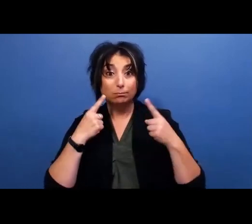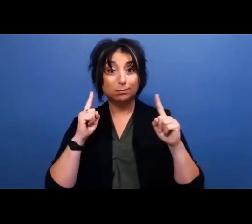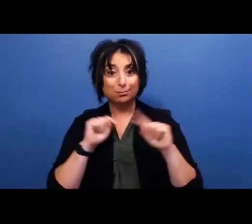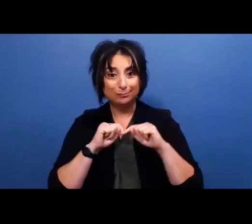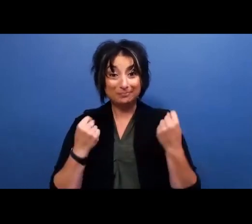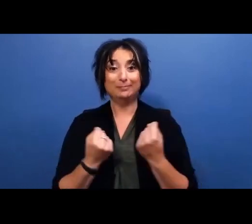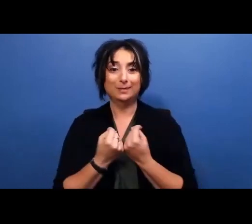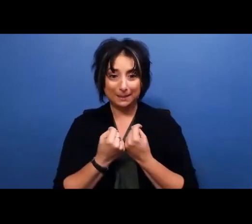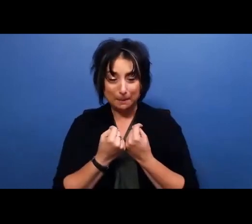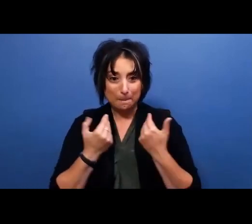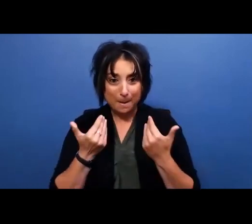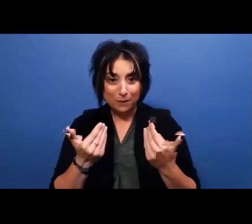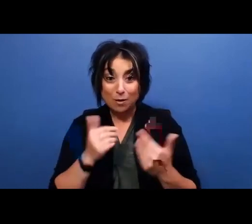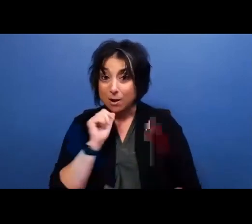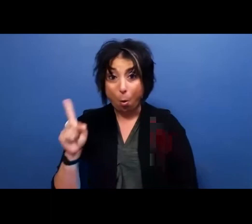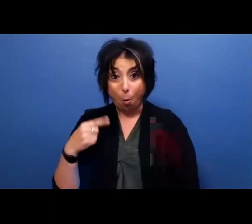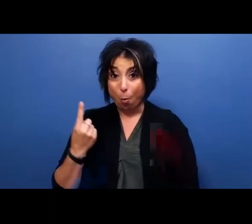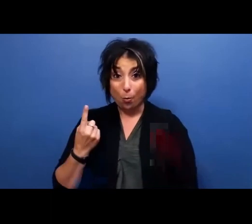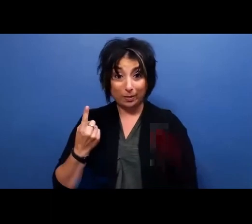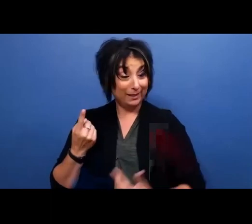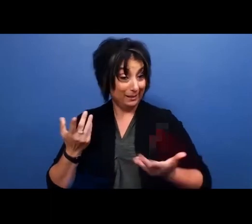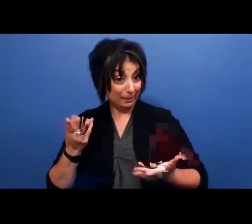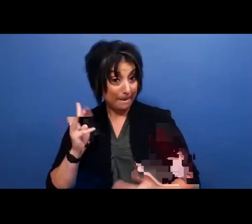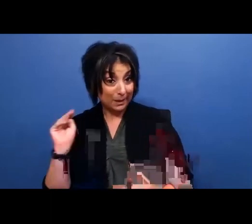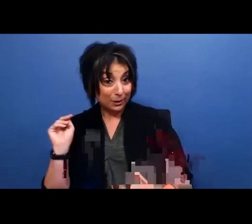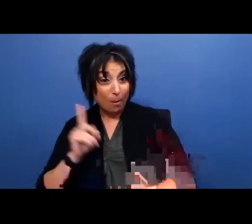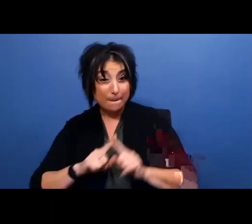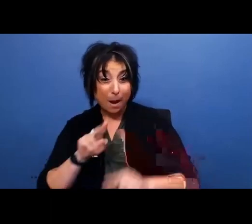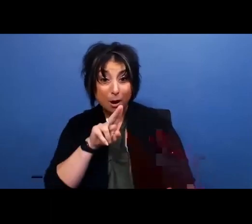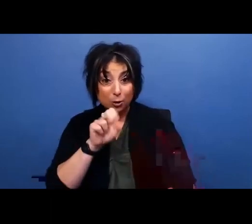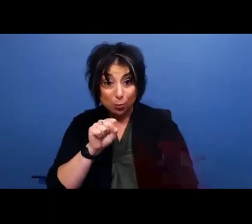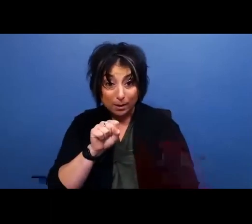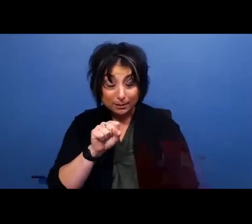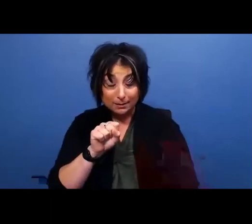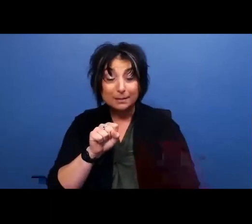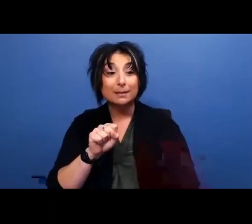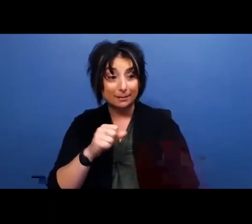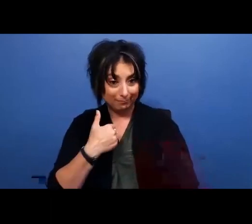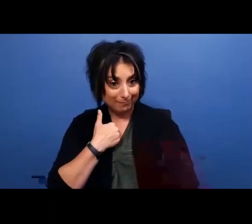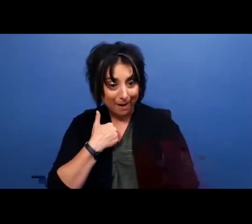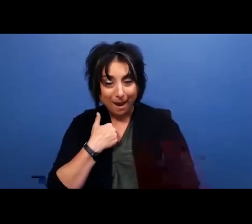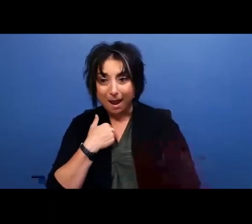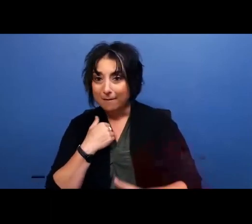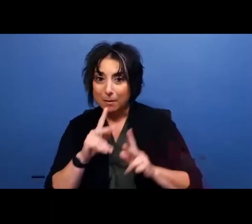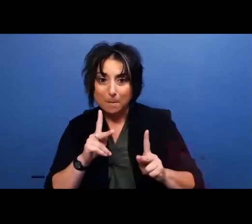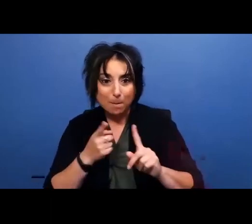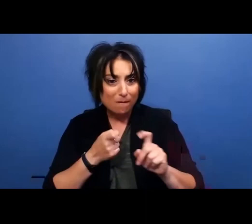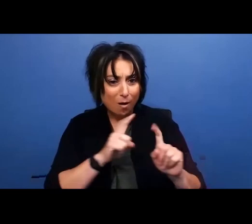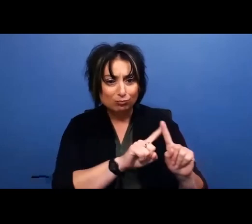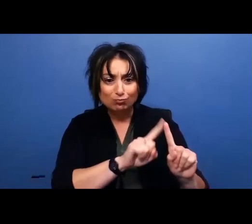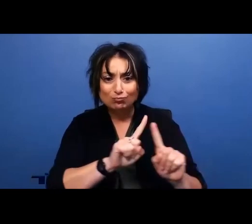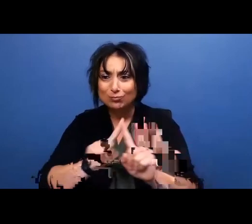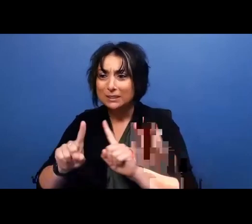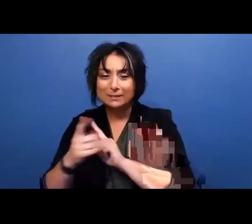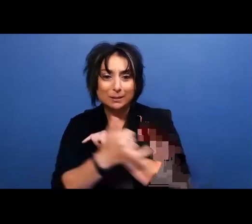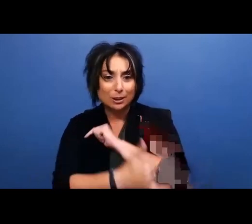not just in Minnesota, but in the United States. We have participants from different countries